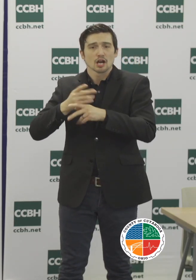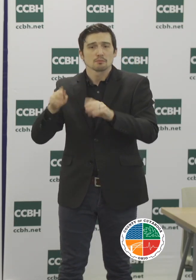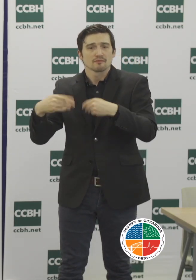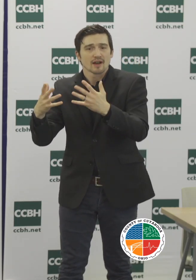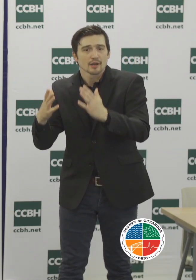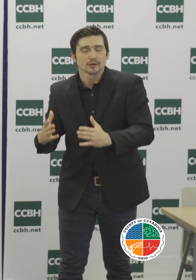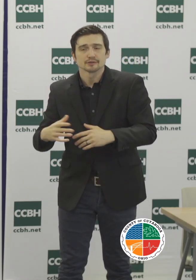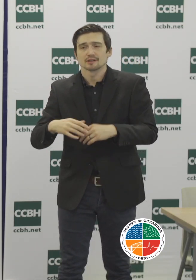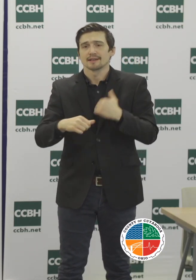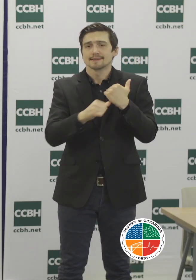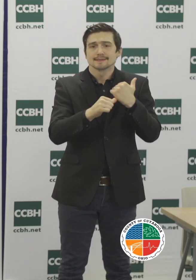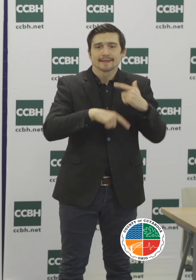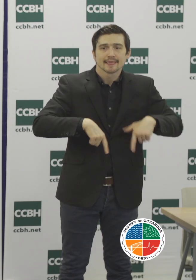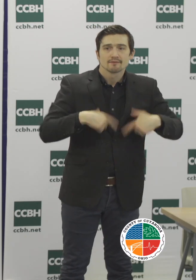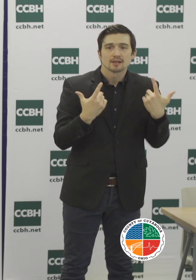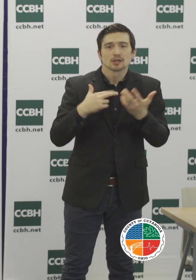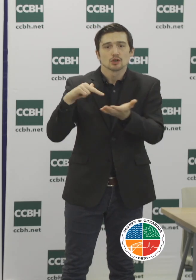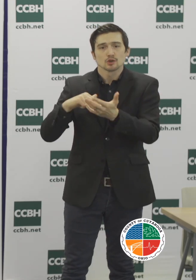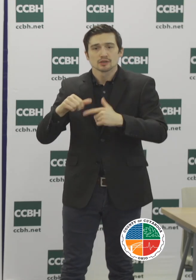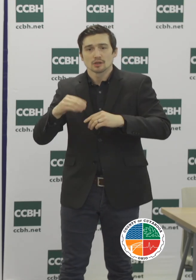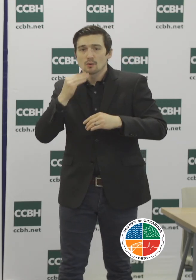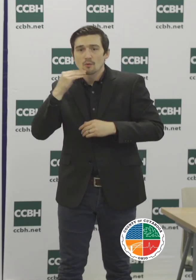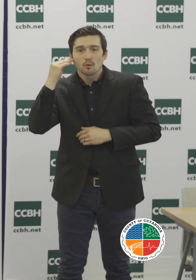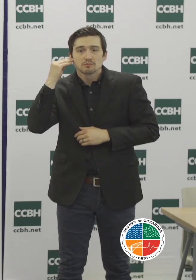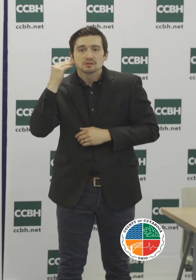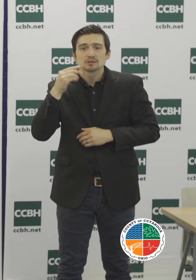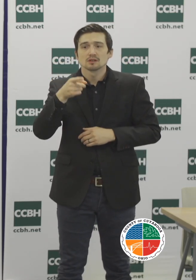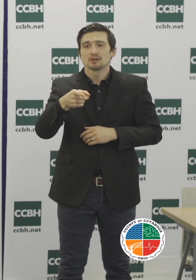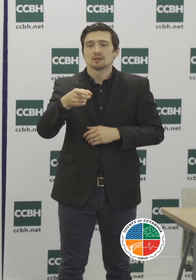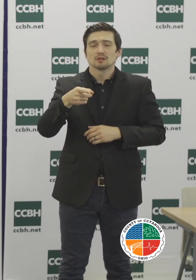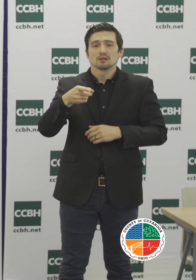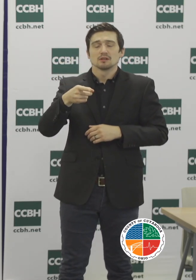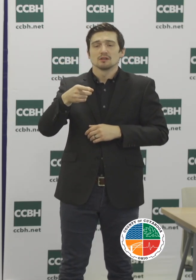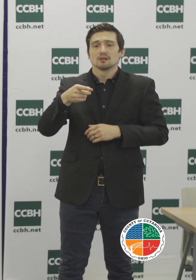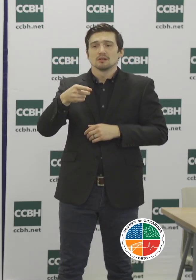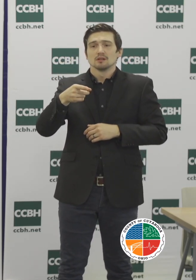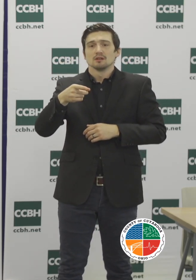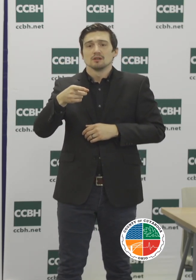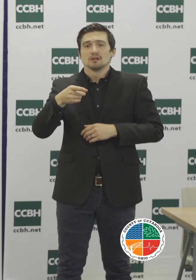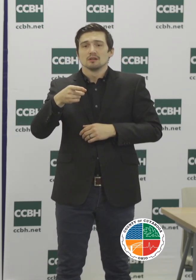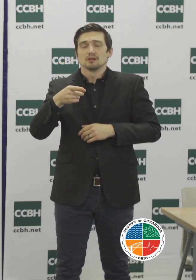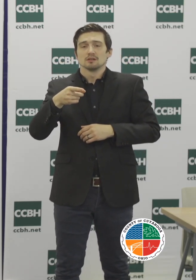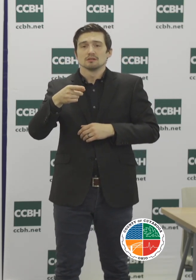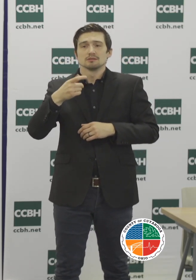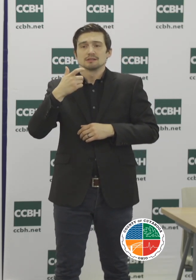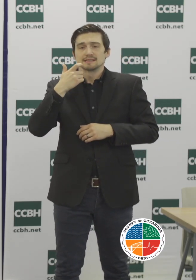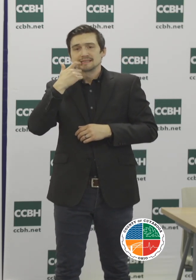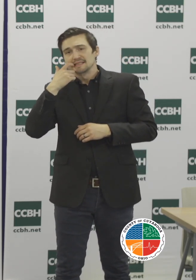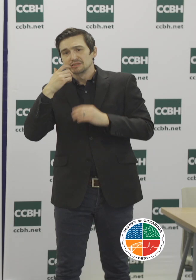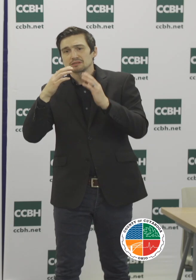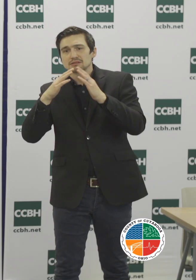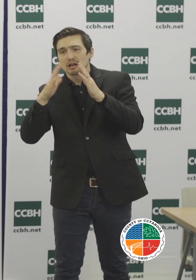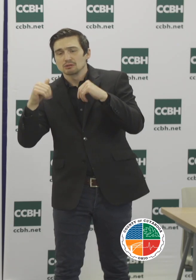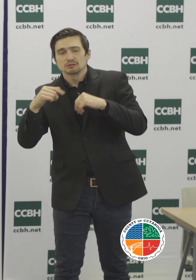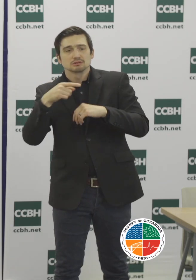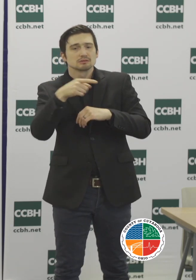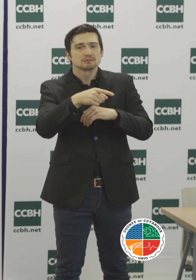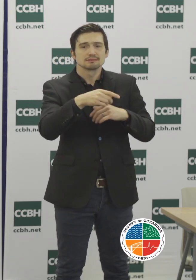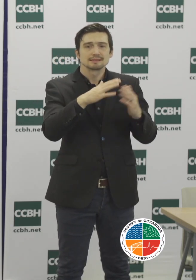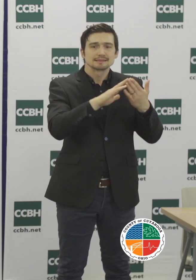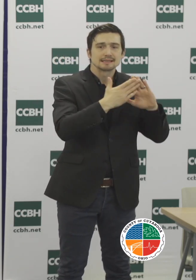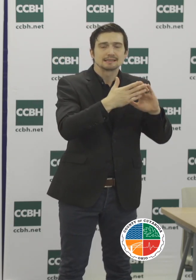and assisted living facilities, alcohol, drug addiction, mental health service providers, cities, municipalities, and